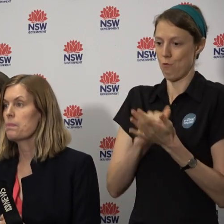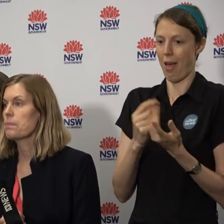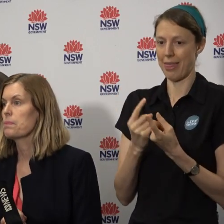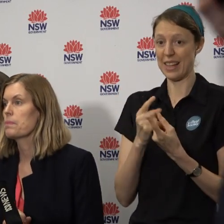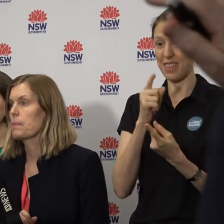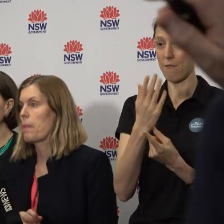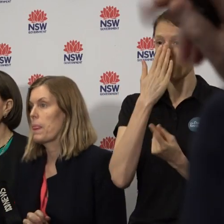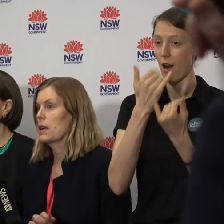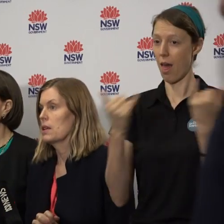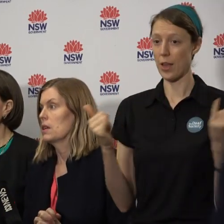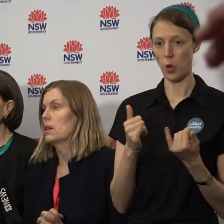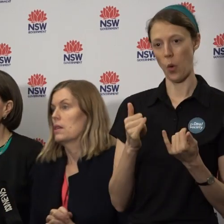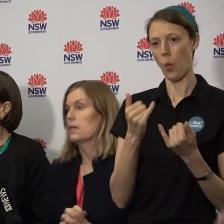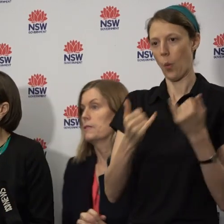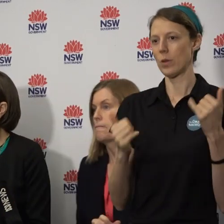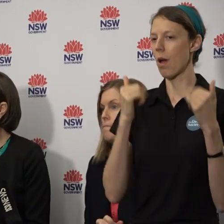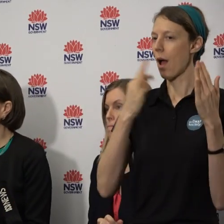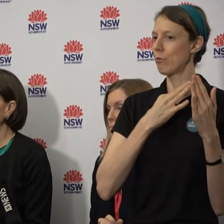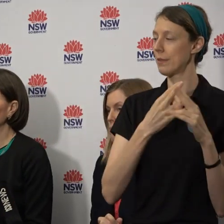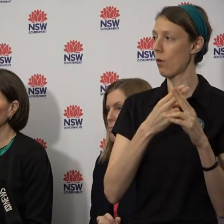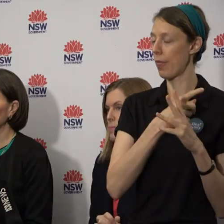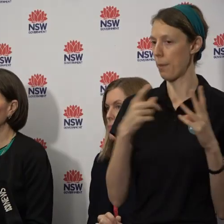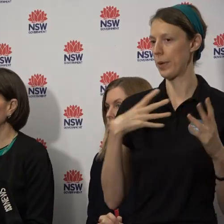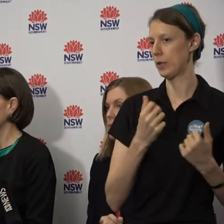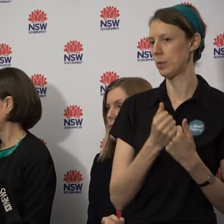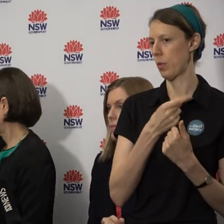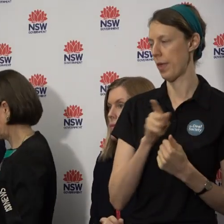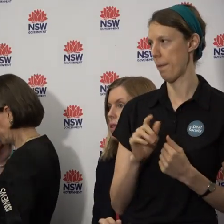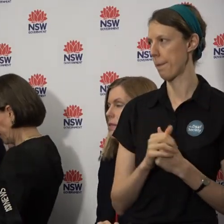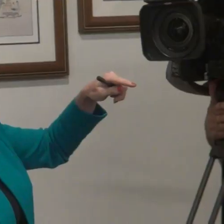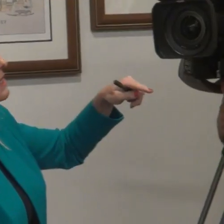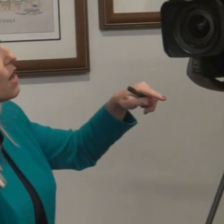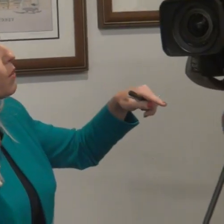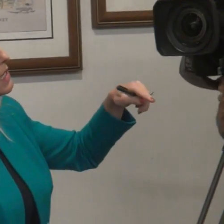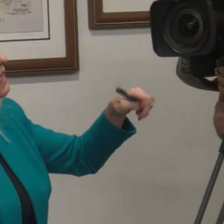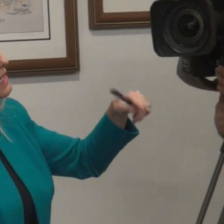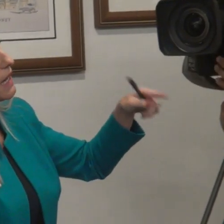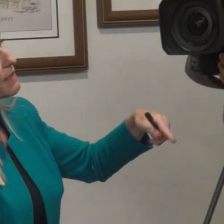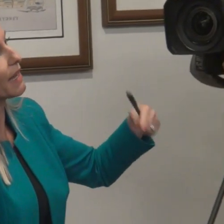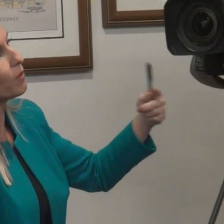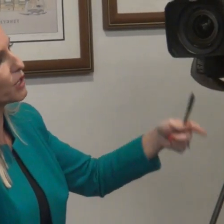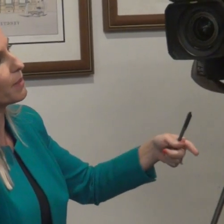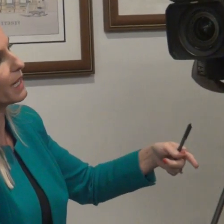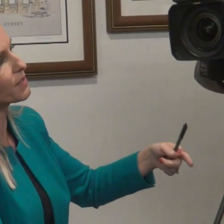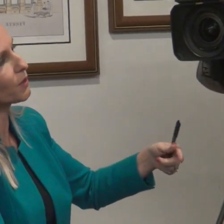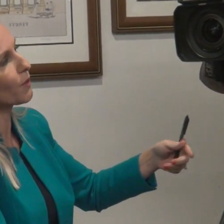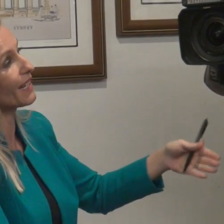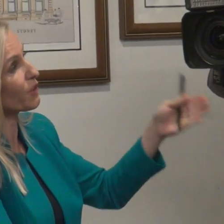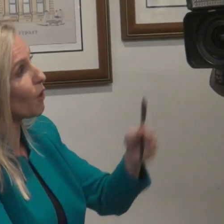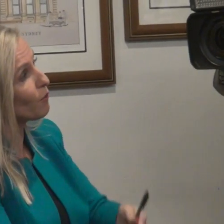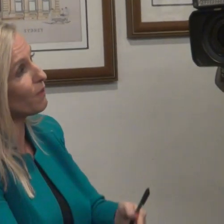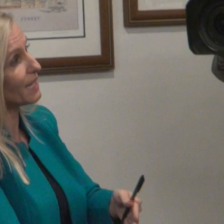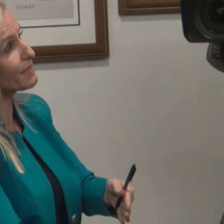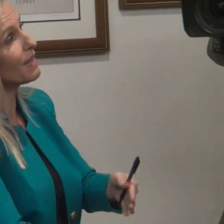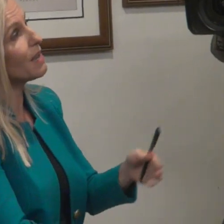them. Minister, can I just ask you a question? Minister, can I just ask you a question, please? What is being done to help GPs on the ground